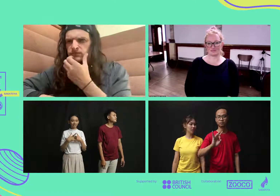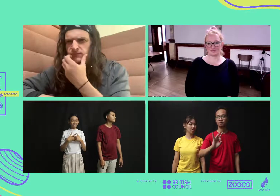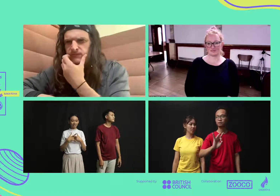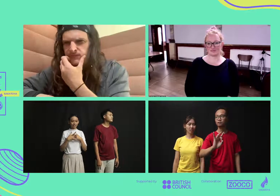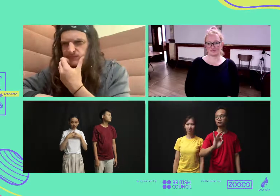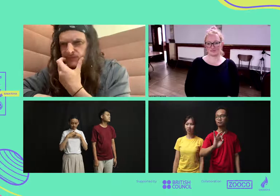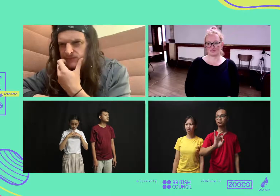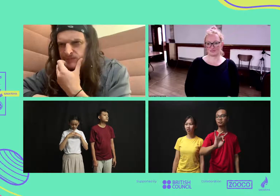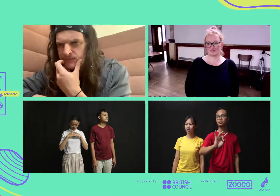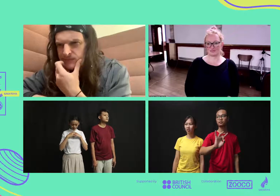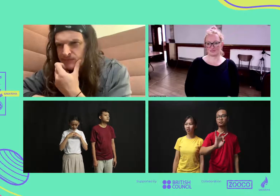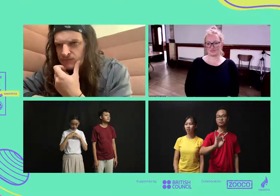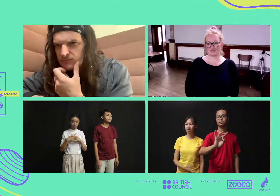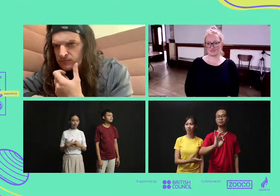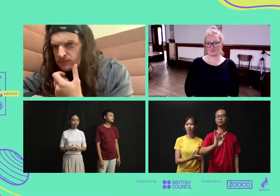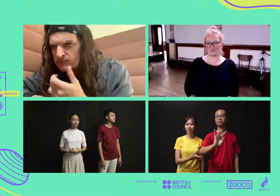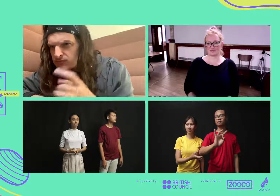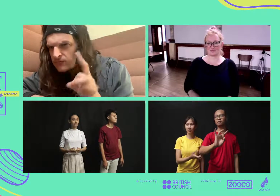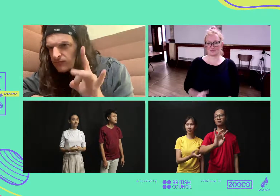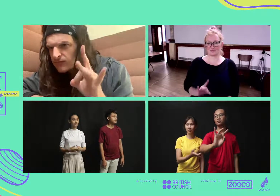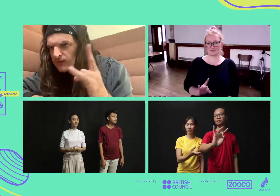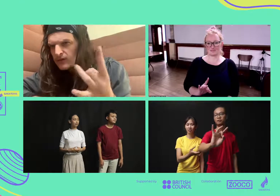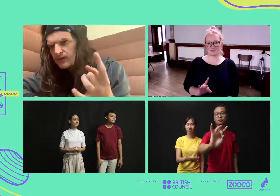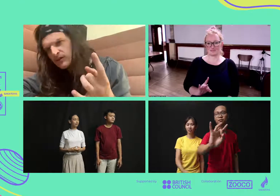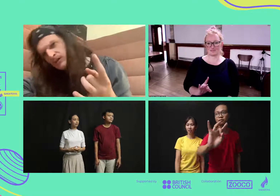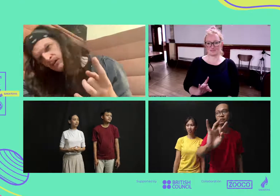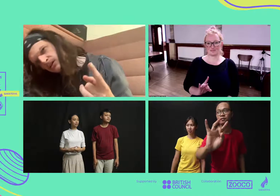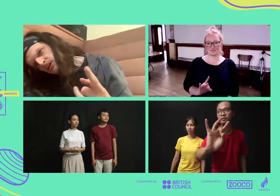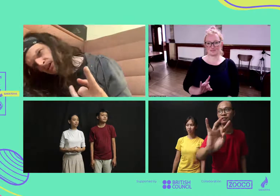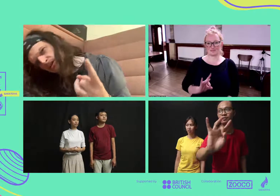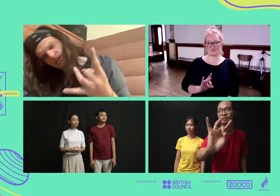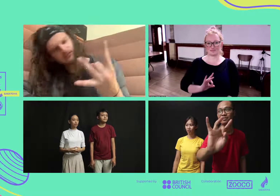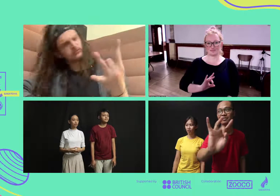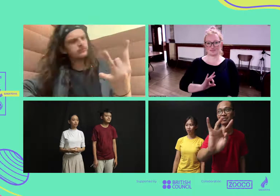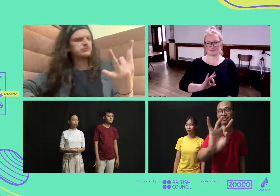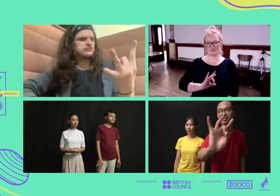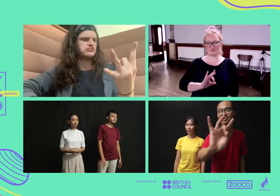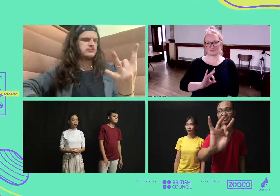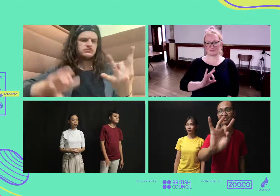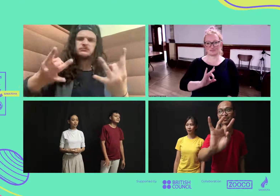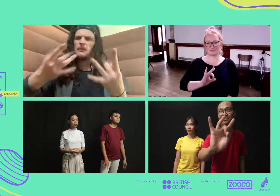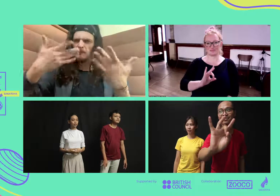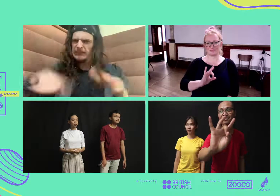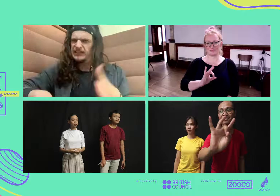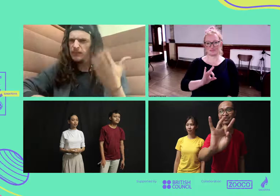The bright red top, what did you have?